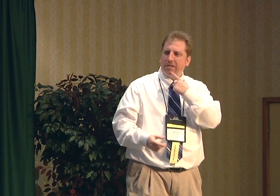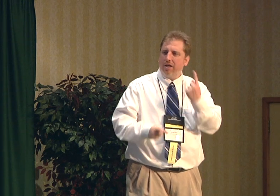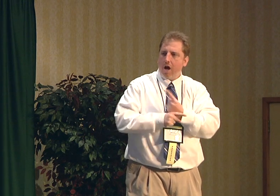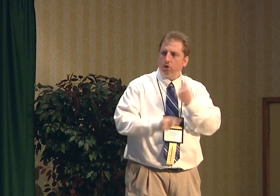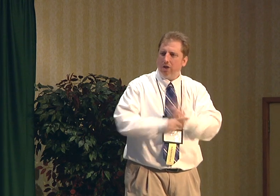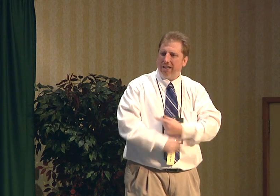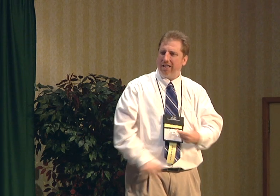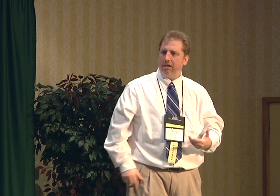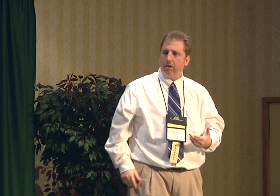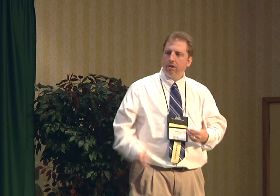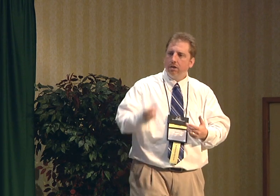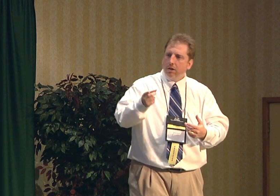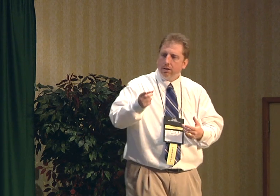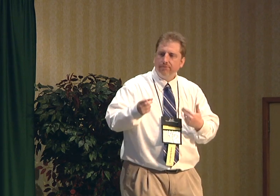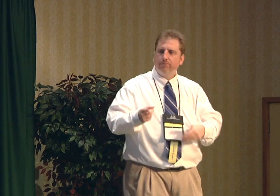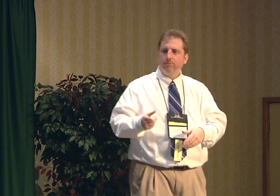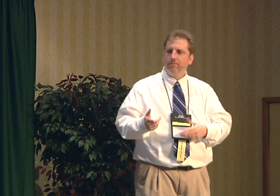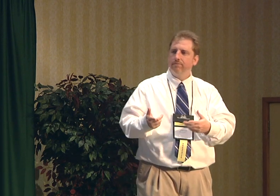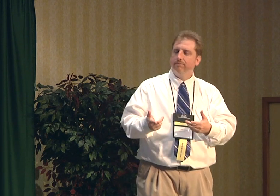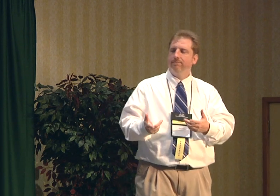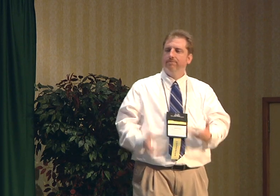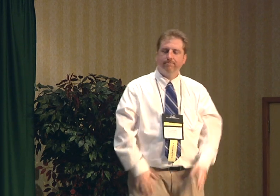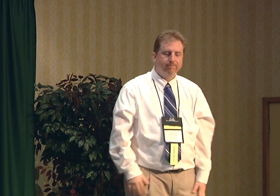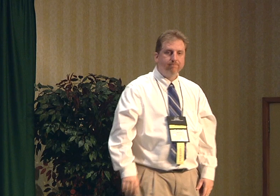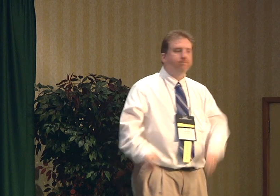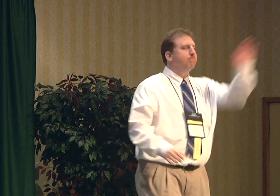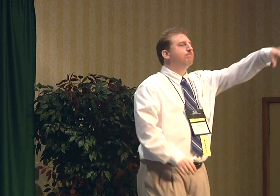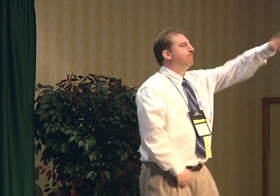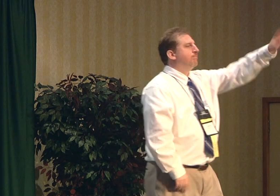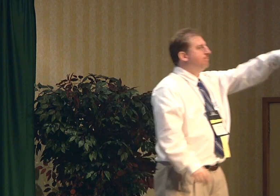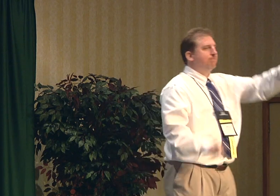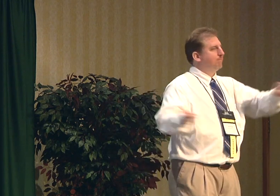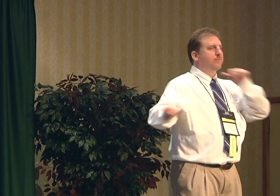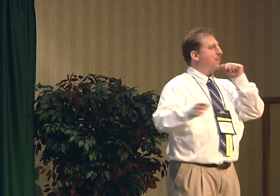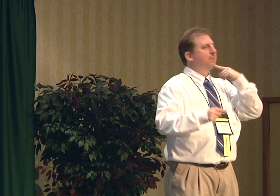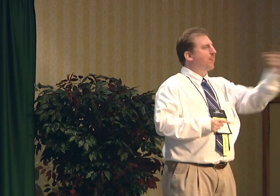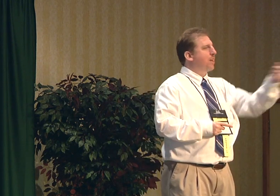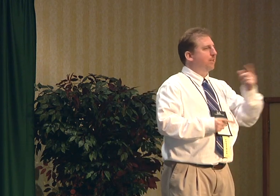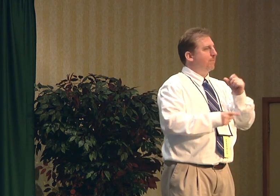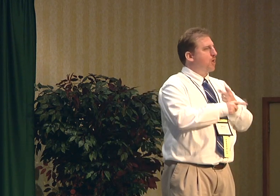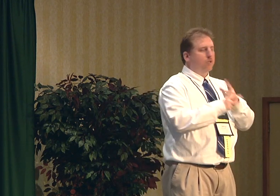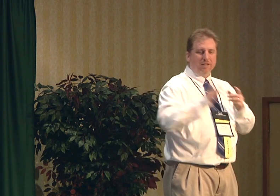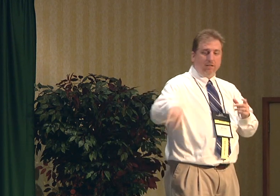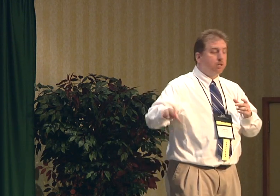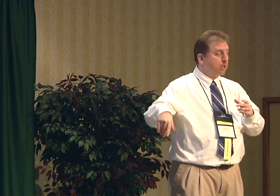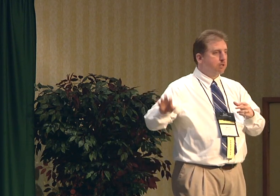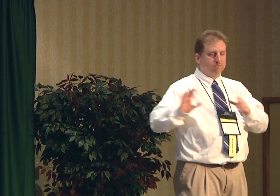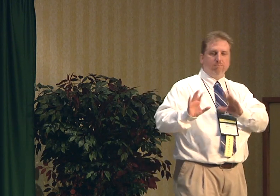That the interpreter was not expressing accurate information from the patient. So the patient informed